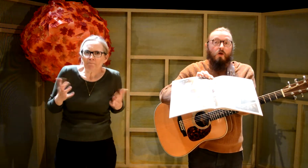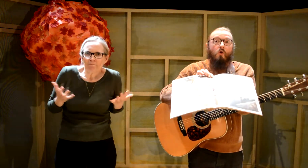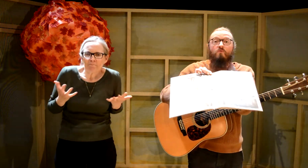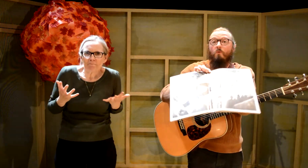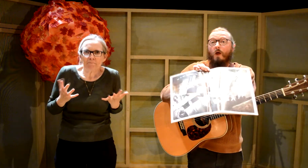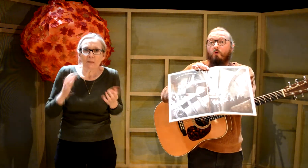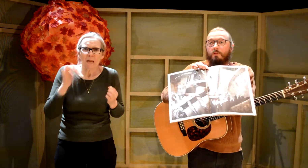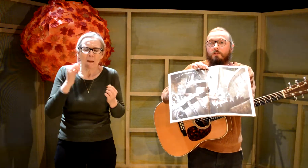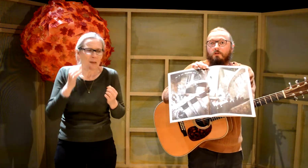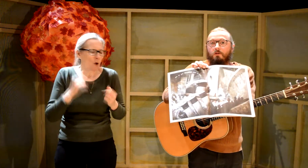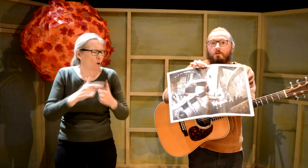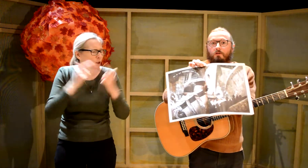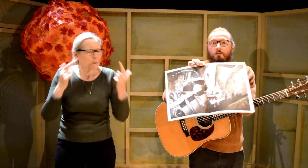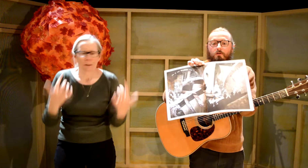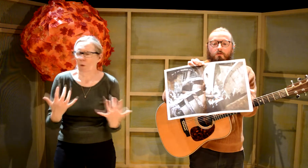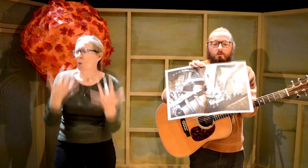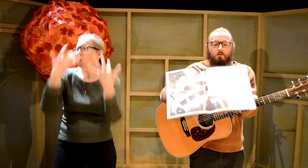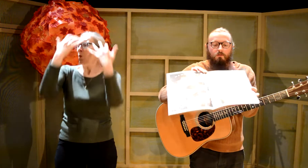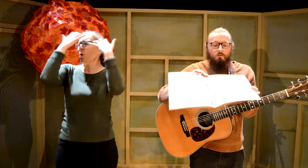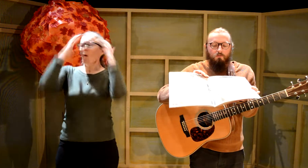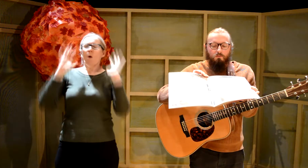a bit overwhelming?